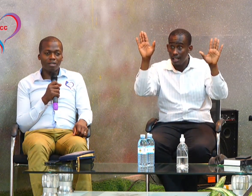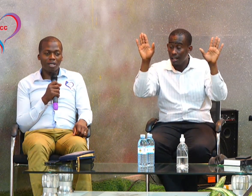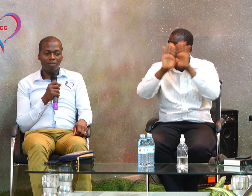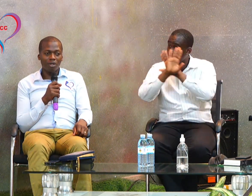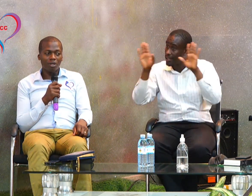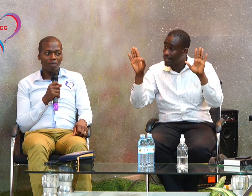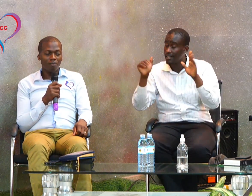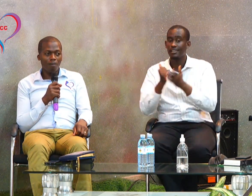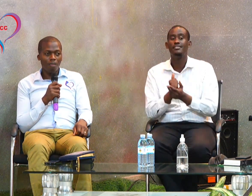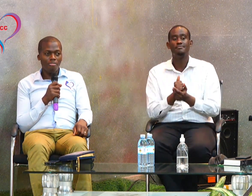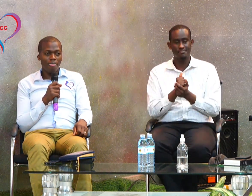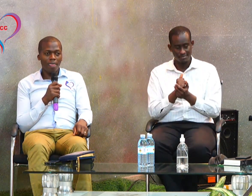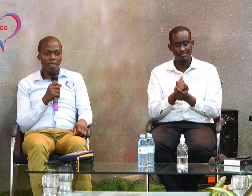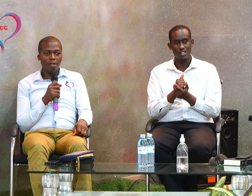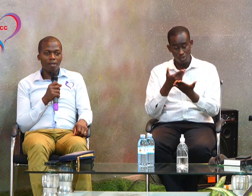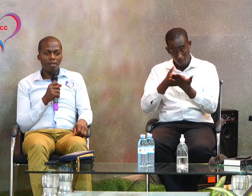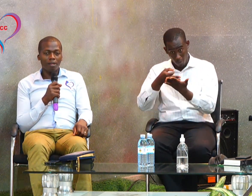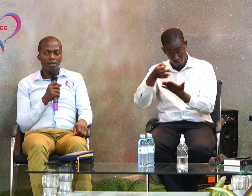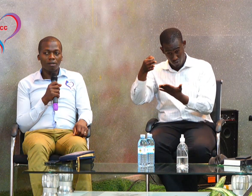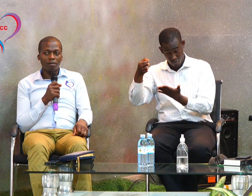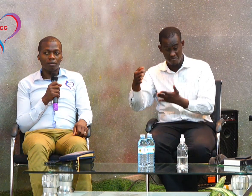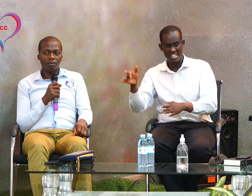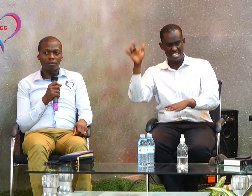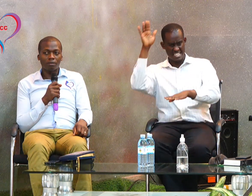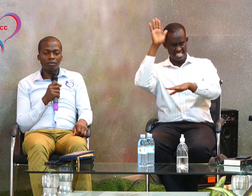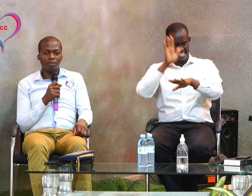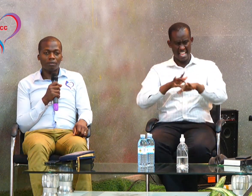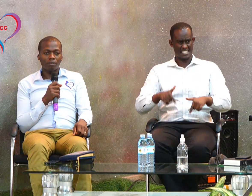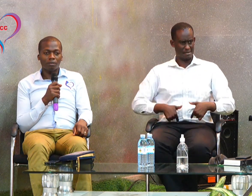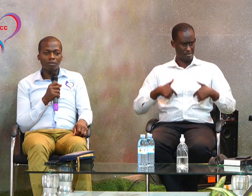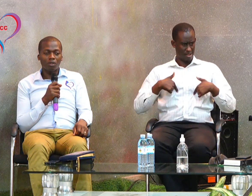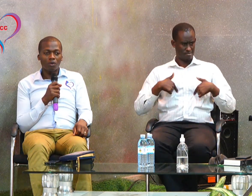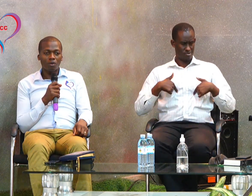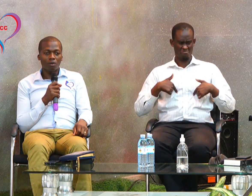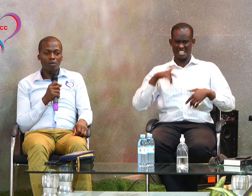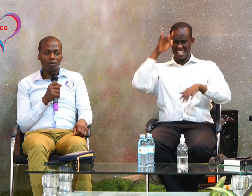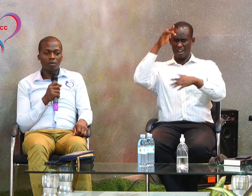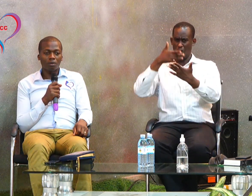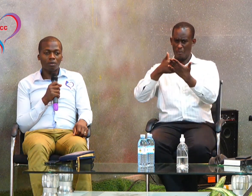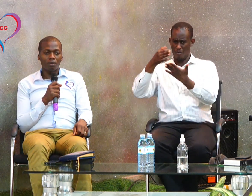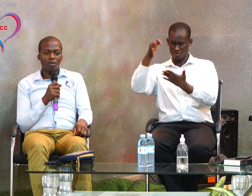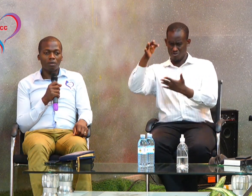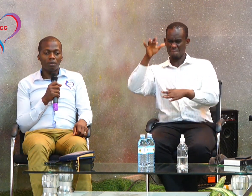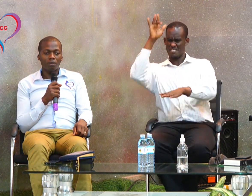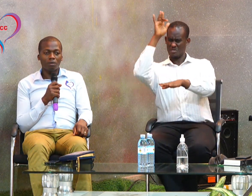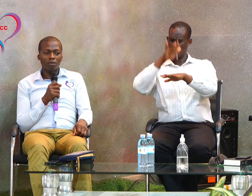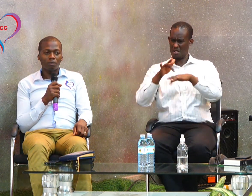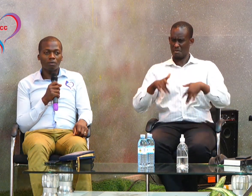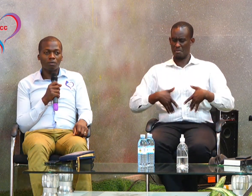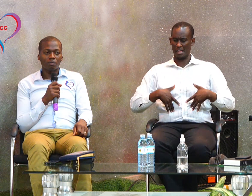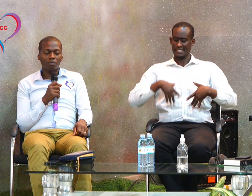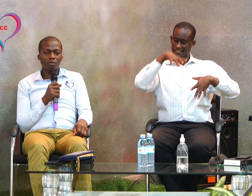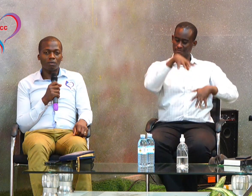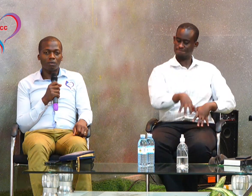you fena, understand. Fena buli moyo mutukuvu lwa jambula mwobo ajayo enjawulo yo tatulete la kufana gana, atulete la